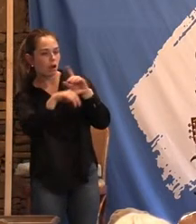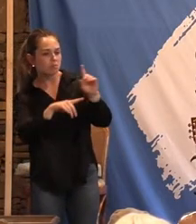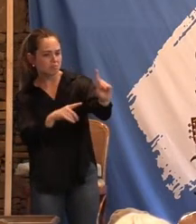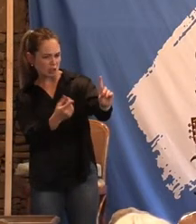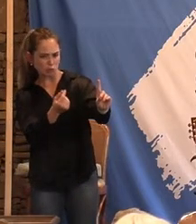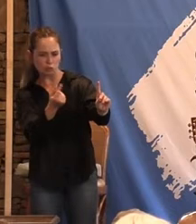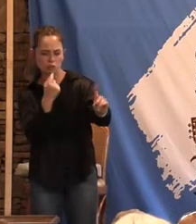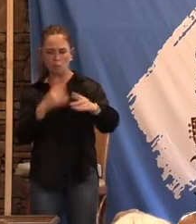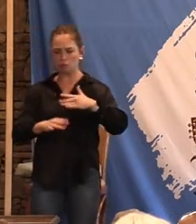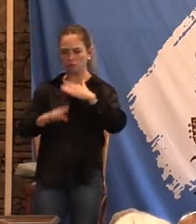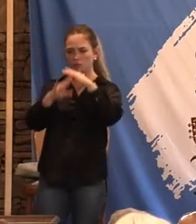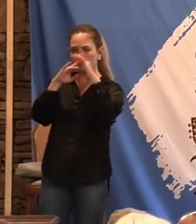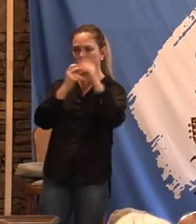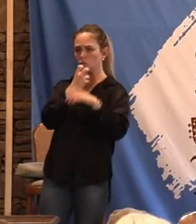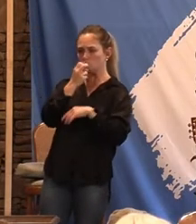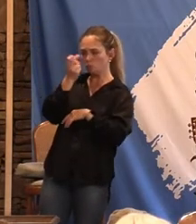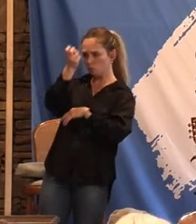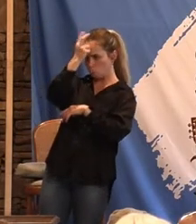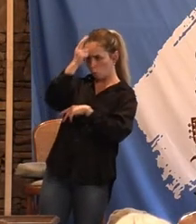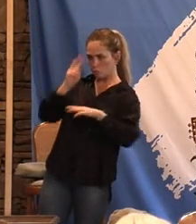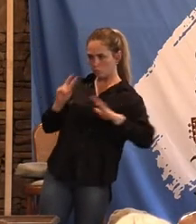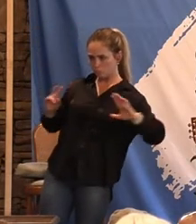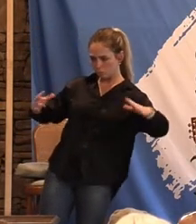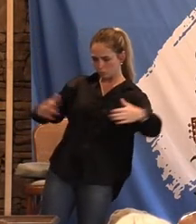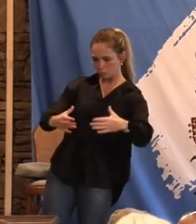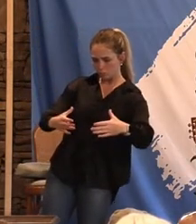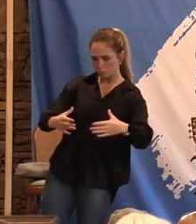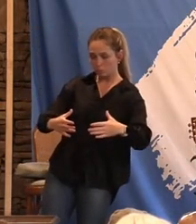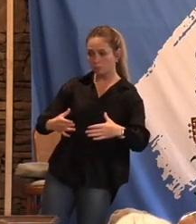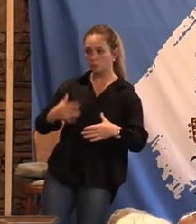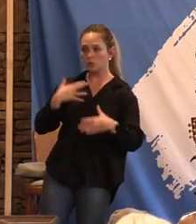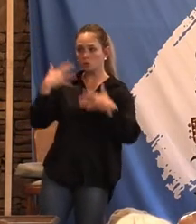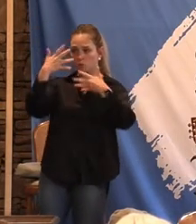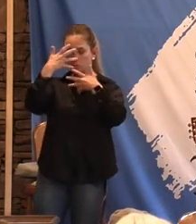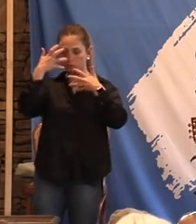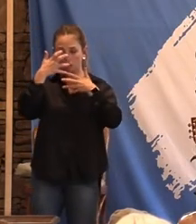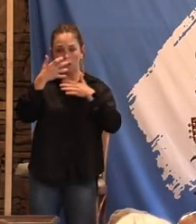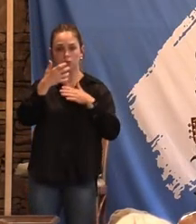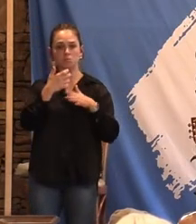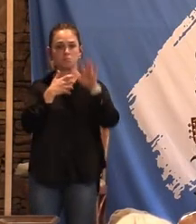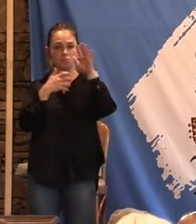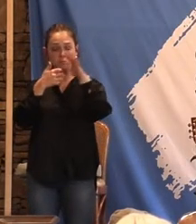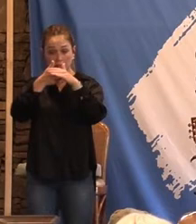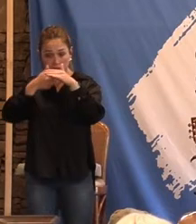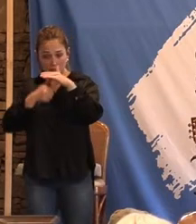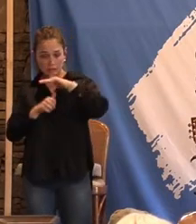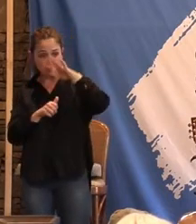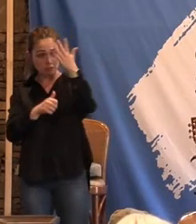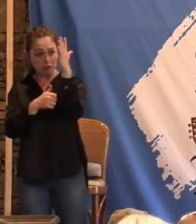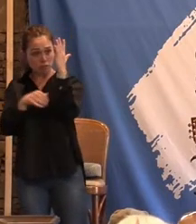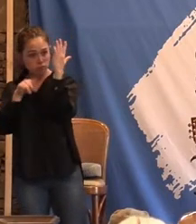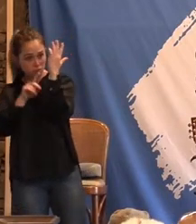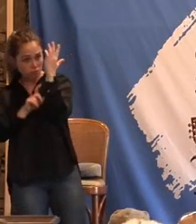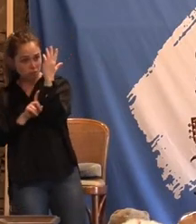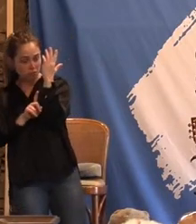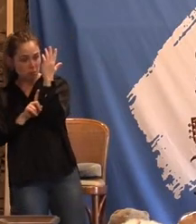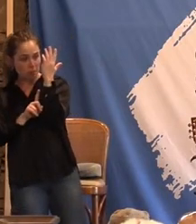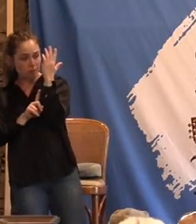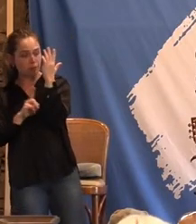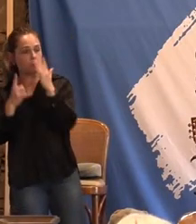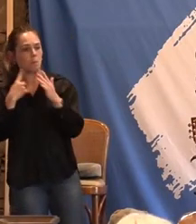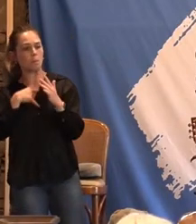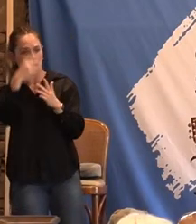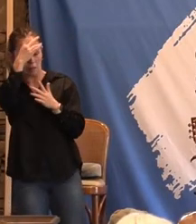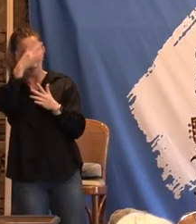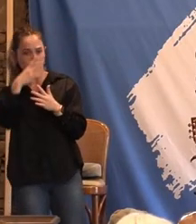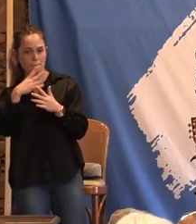his goats. And so Tiger hid behind a tree. And when the man came